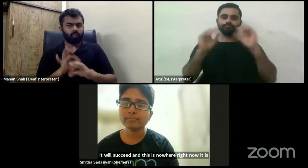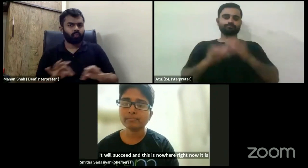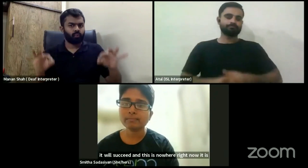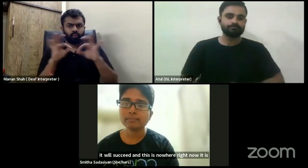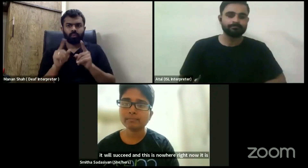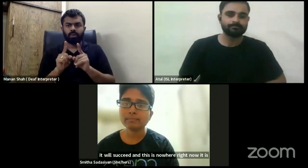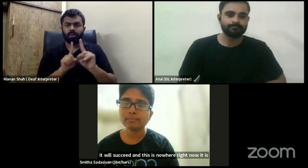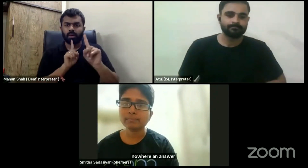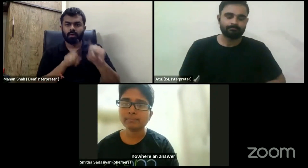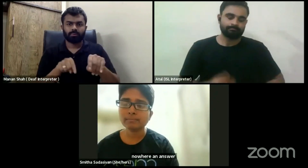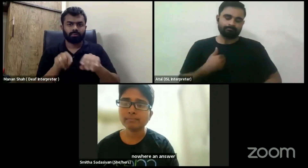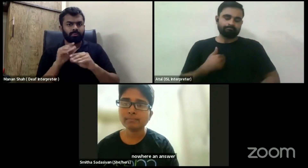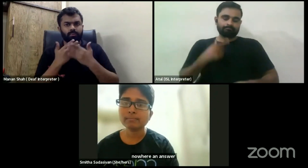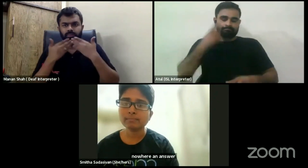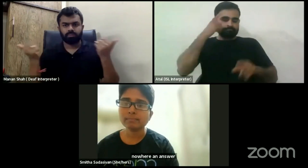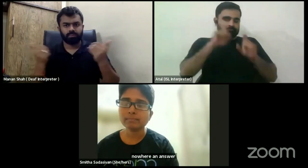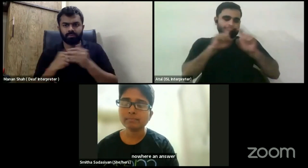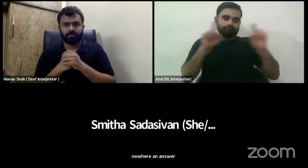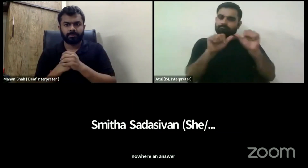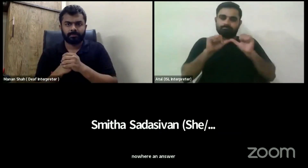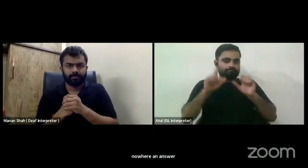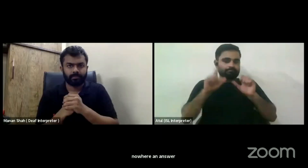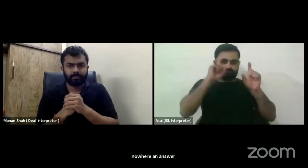I'm not satisfied.